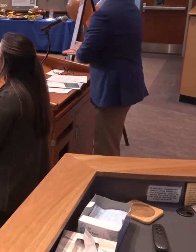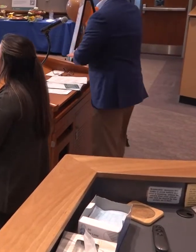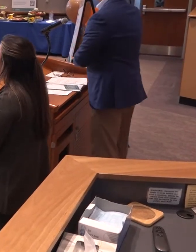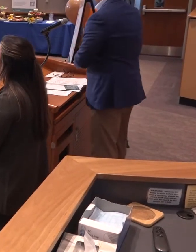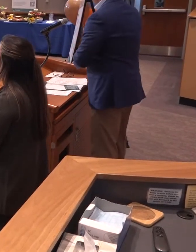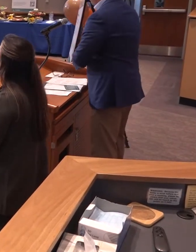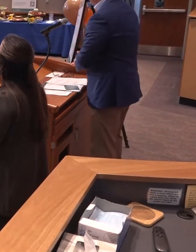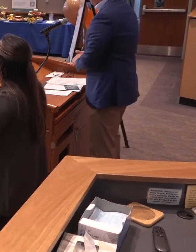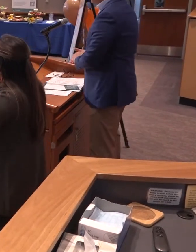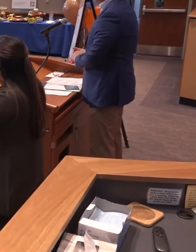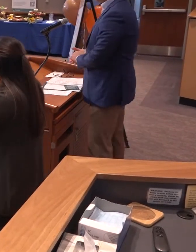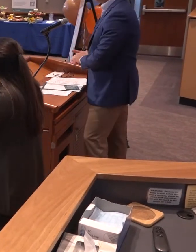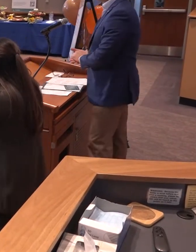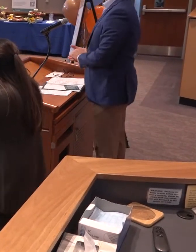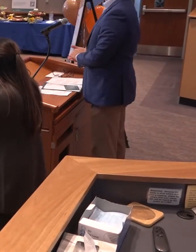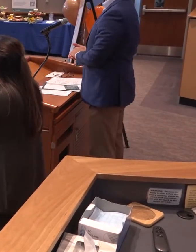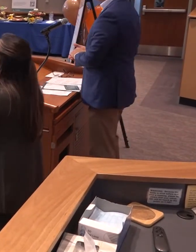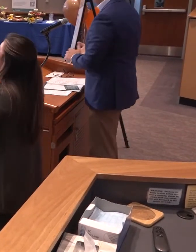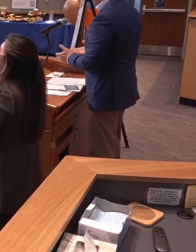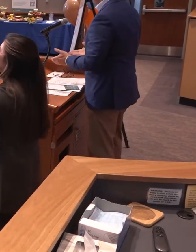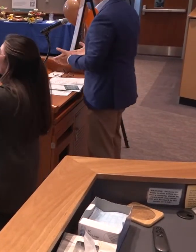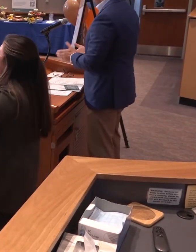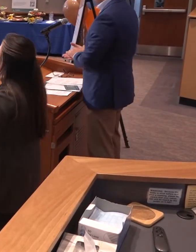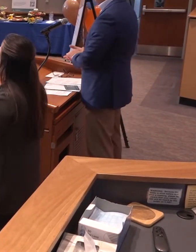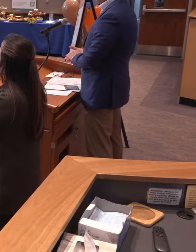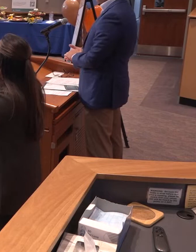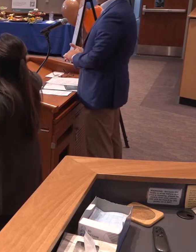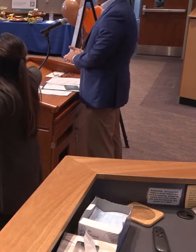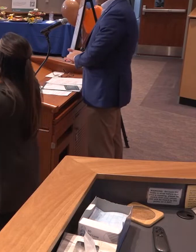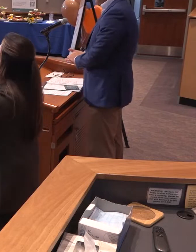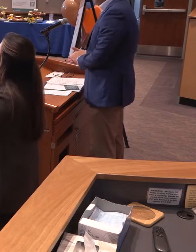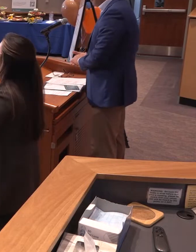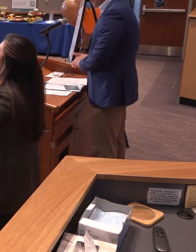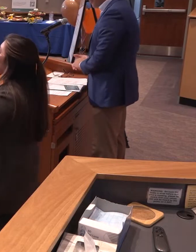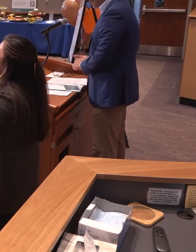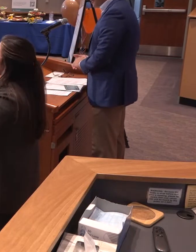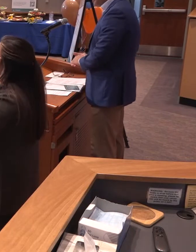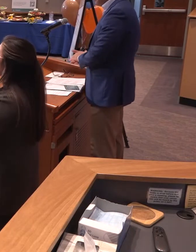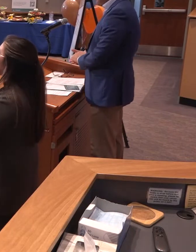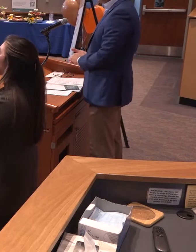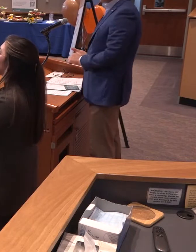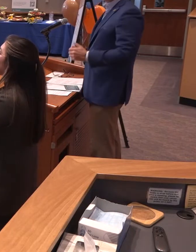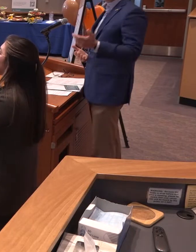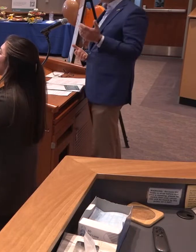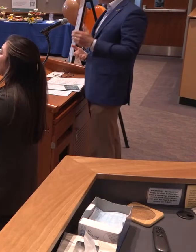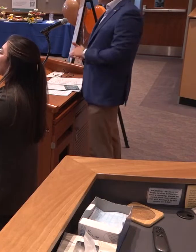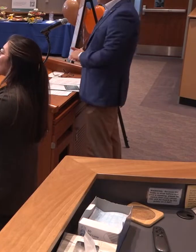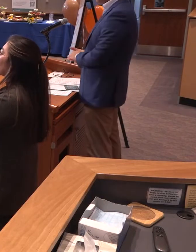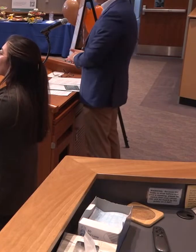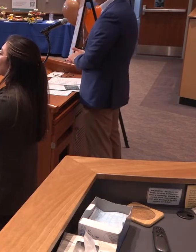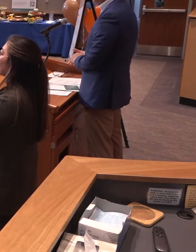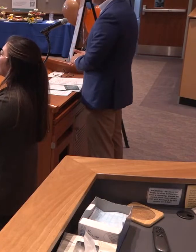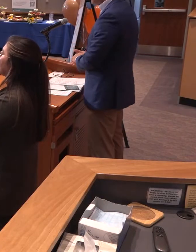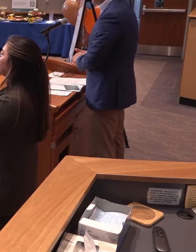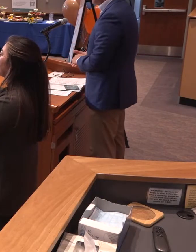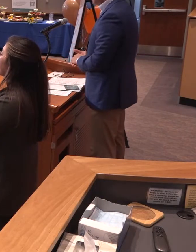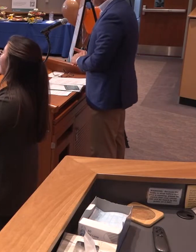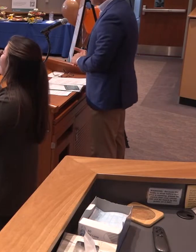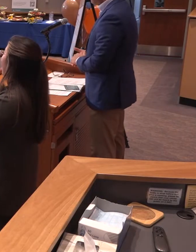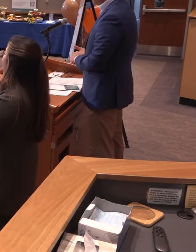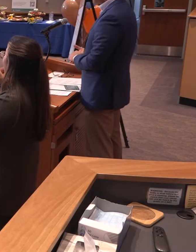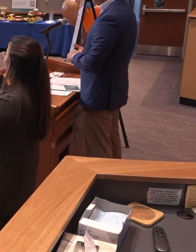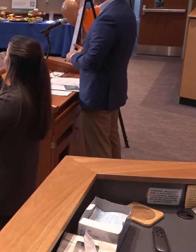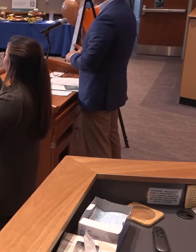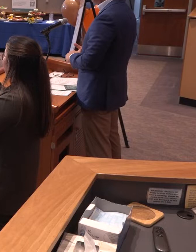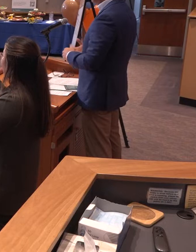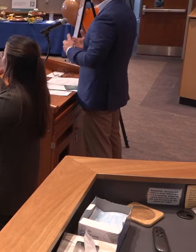Well, good afternoon, everyone. It's wonderful to be here with you. I want to thank Dr. Michael Wade-Smith and Dr. Neeli Bendapaudi for those